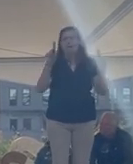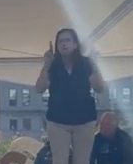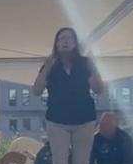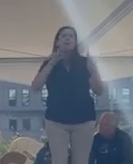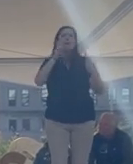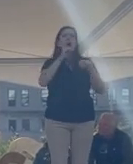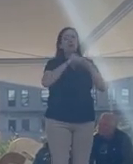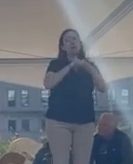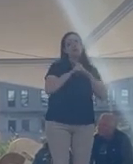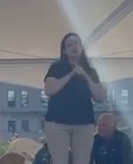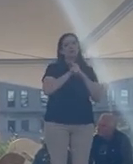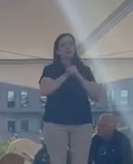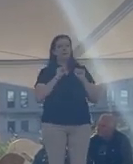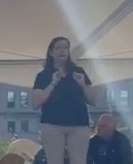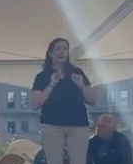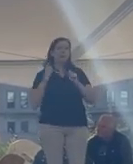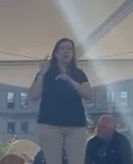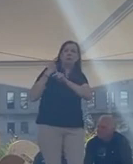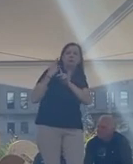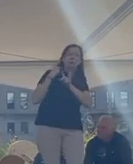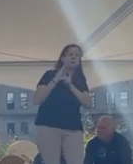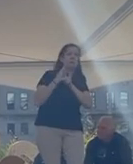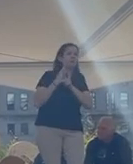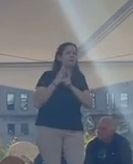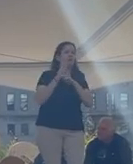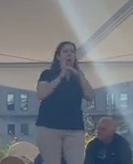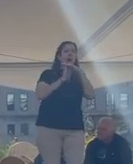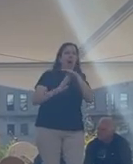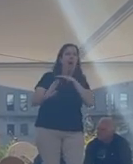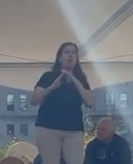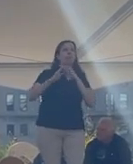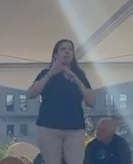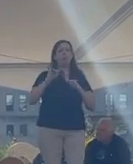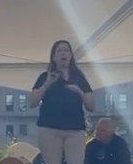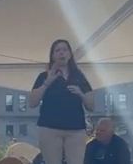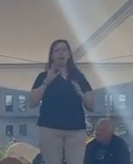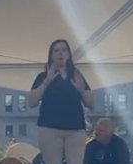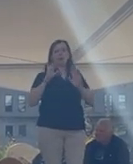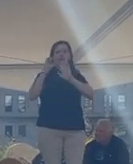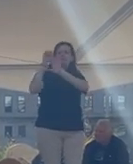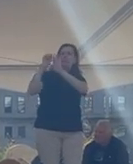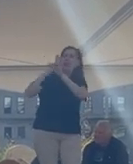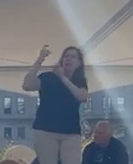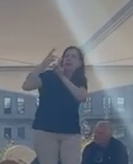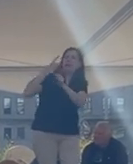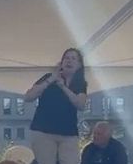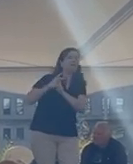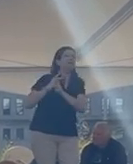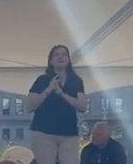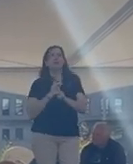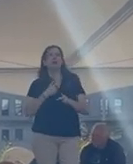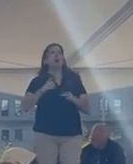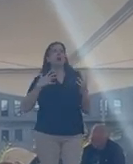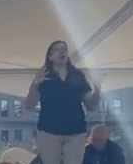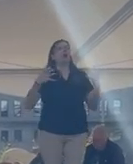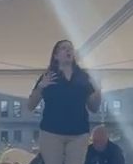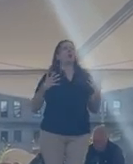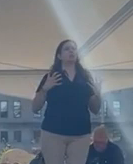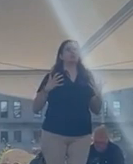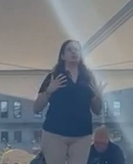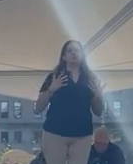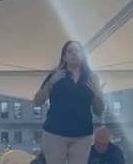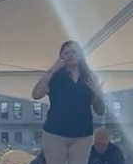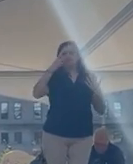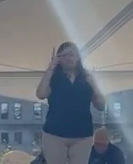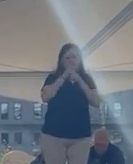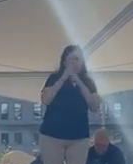not security, by being a kept citizen, humbled by the state who looks after me. I want to take the